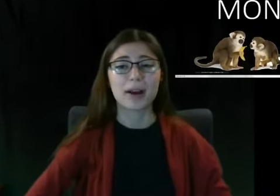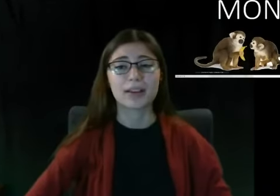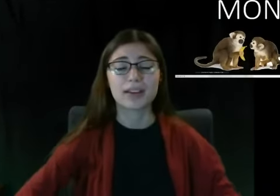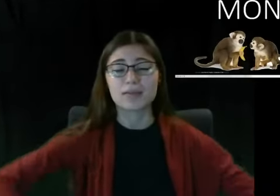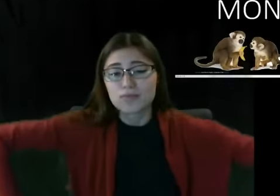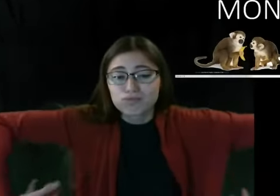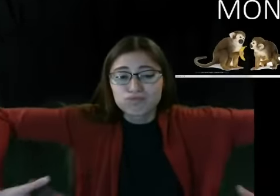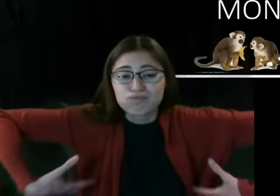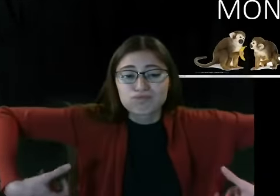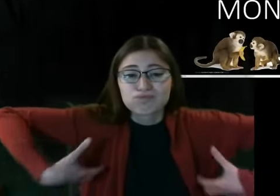monkey.